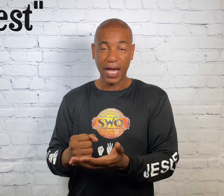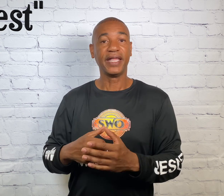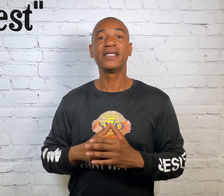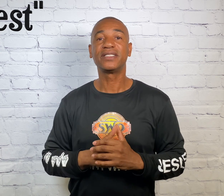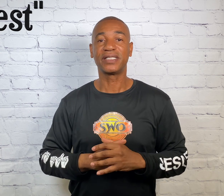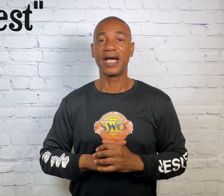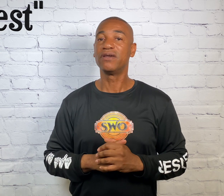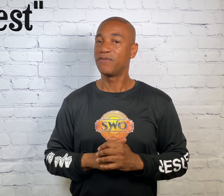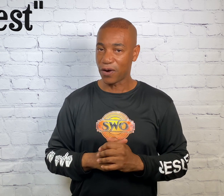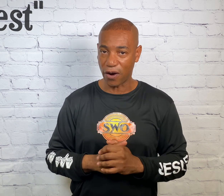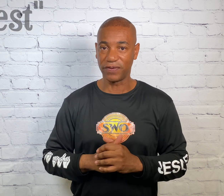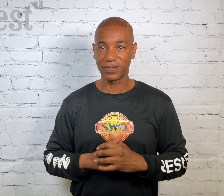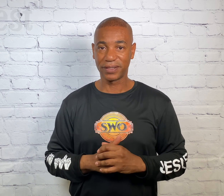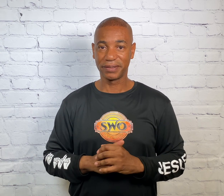That is the sign for harvest.